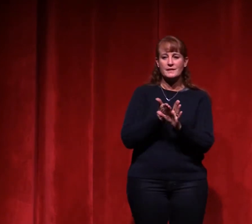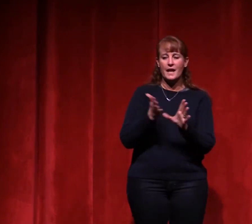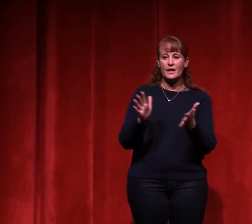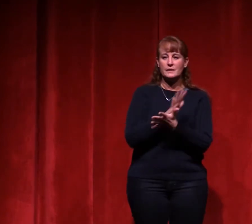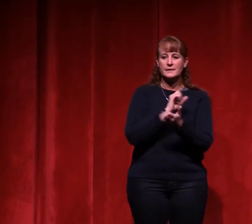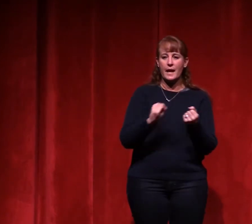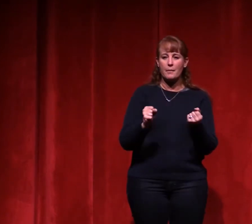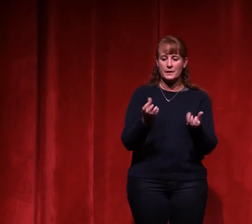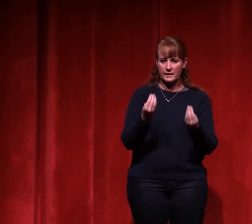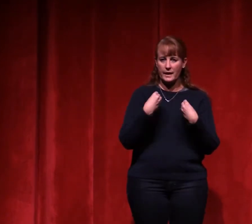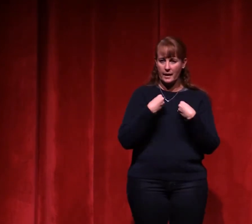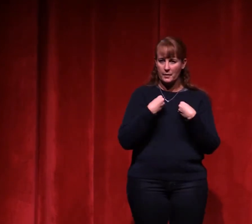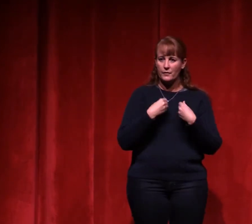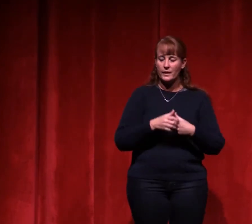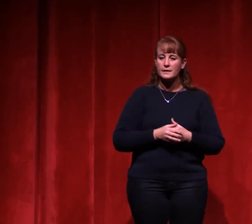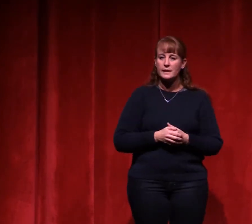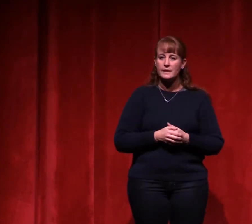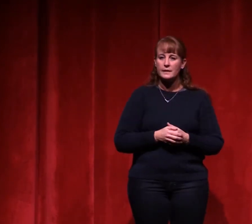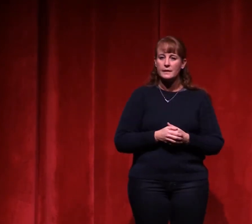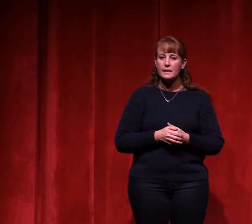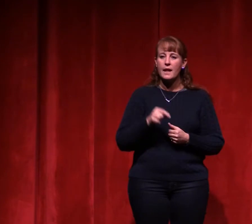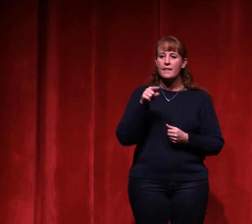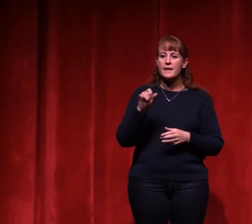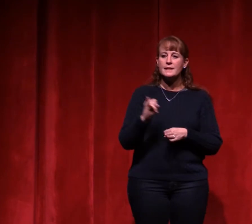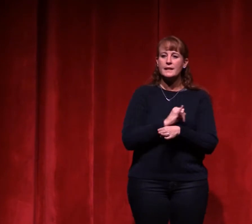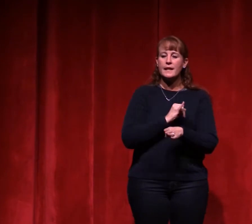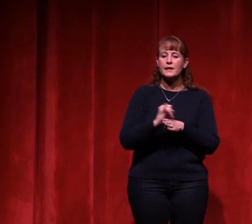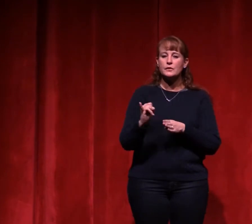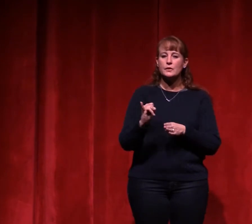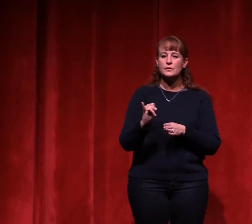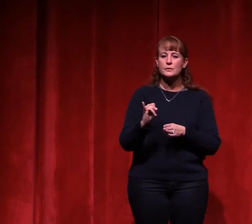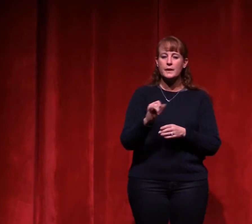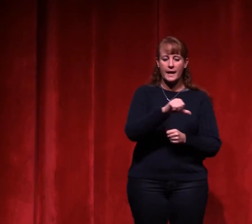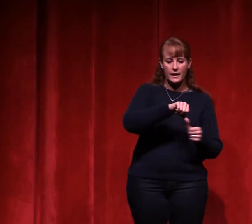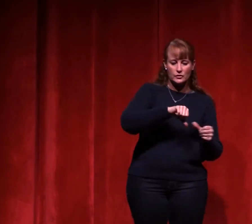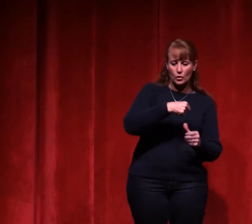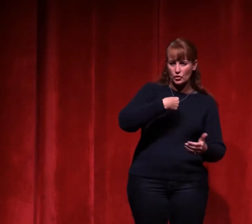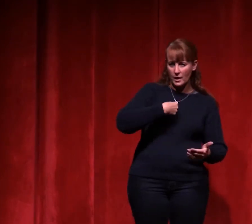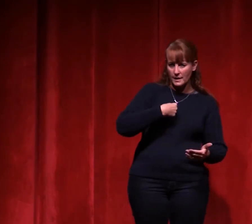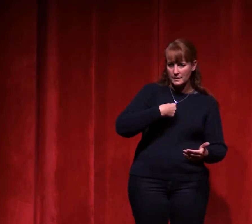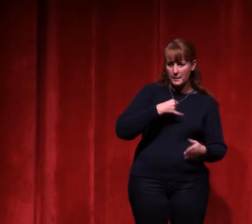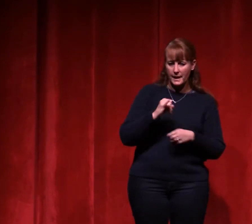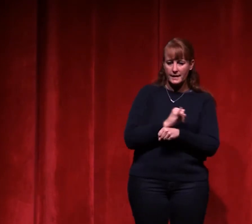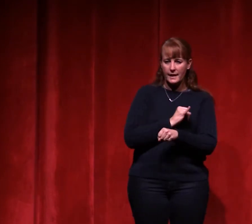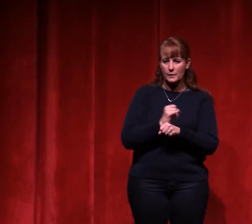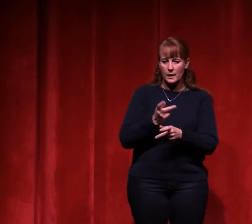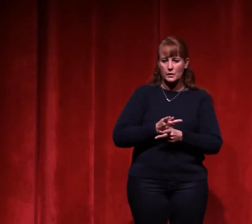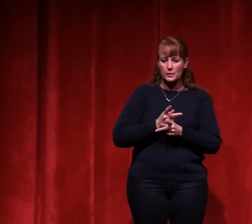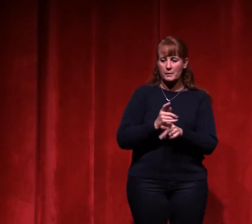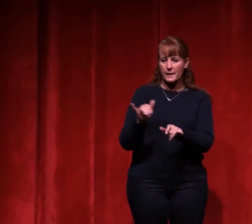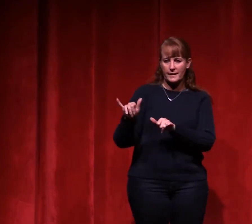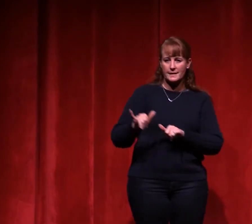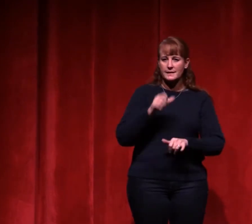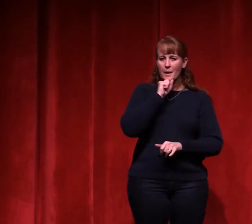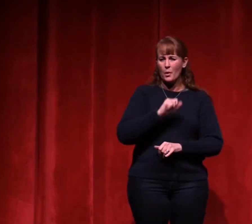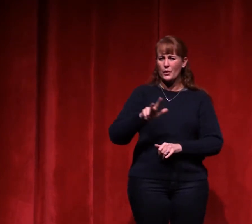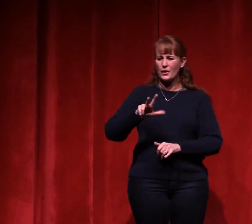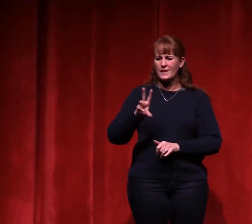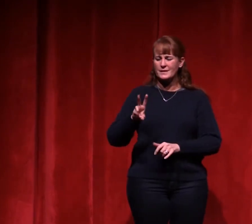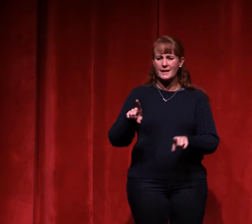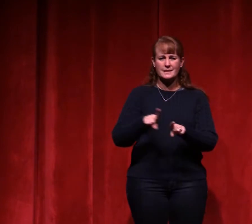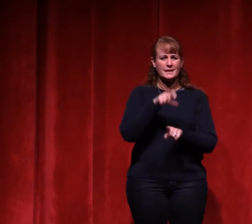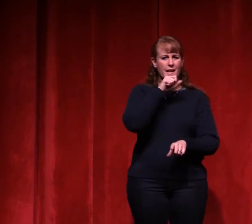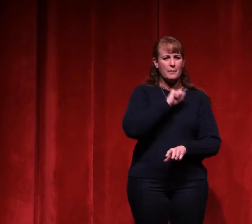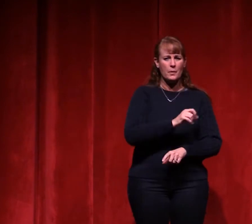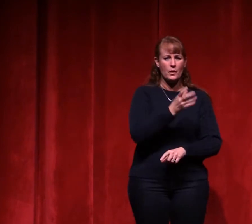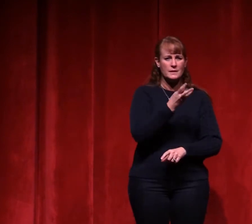that had been inflicted. This industry that had socialized me, this industry that had treated me the same at 36 as it had at